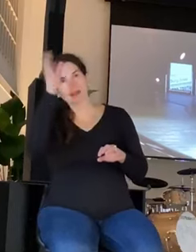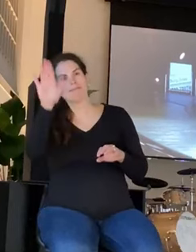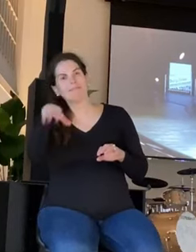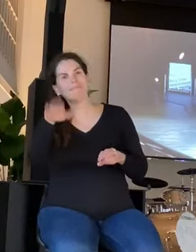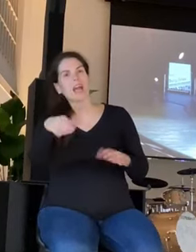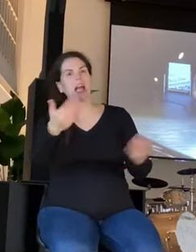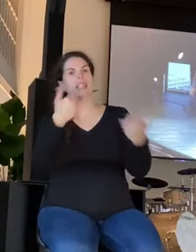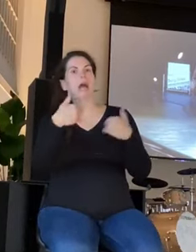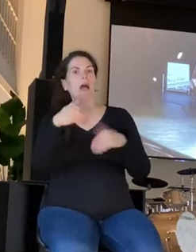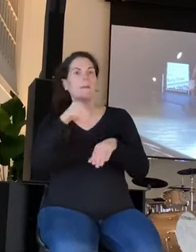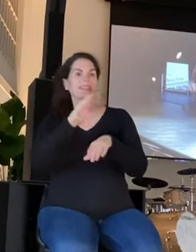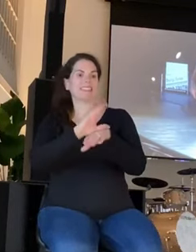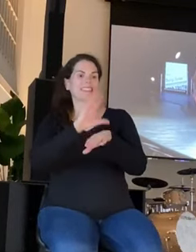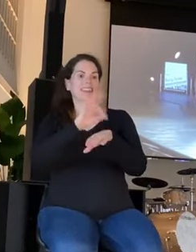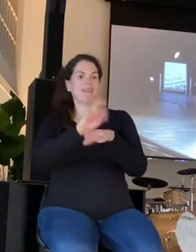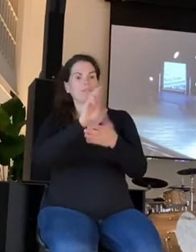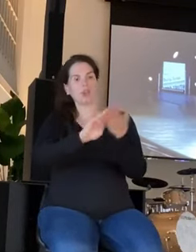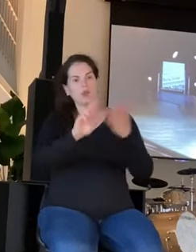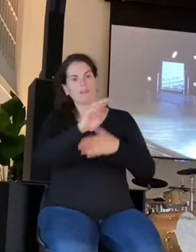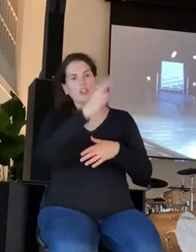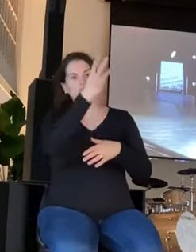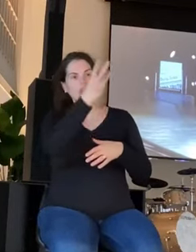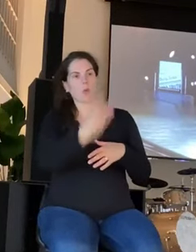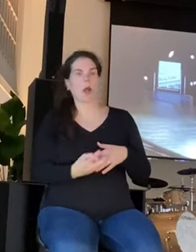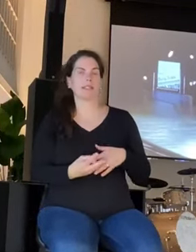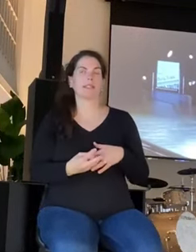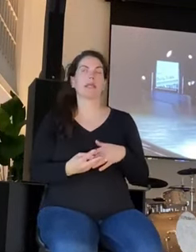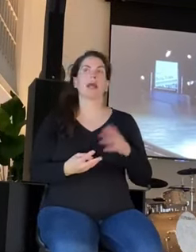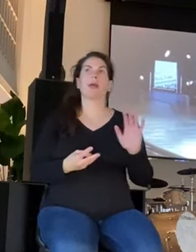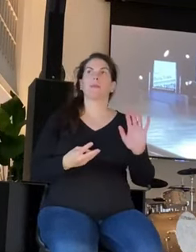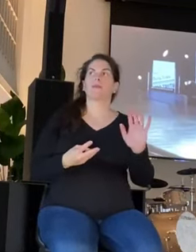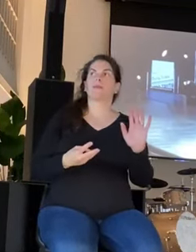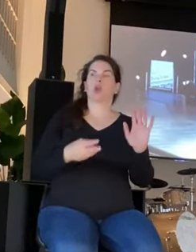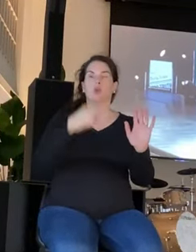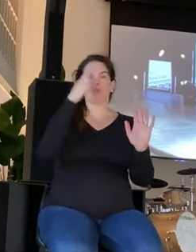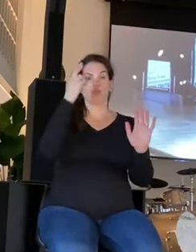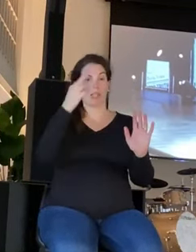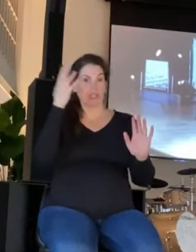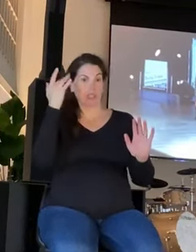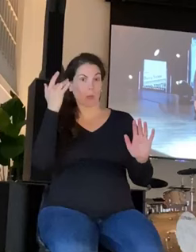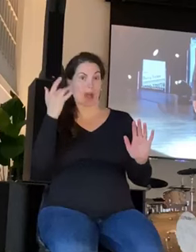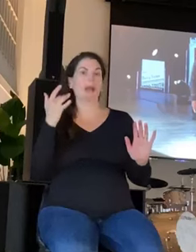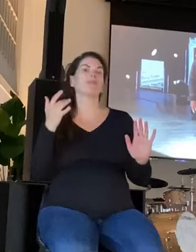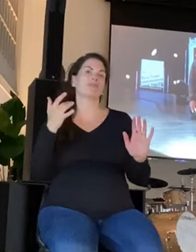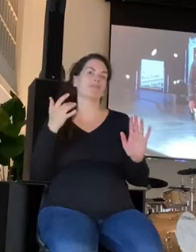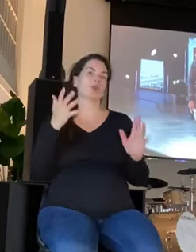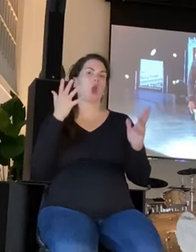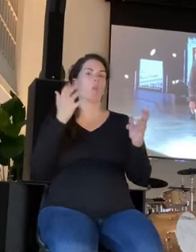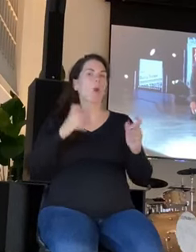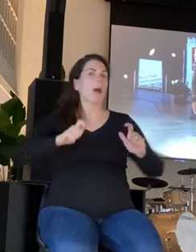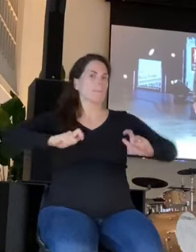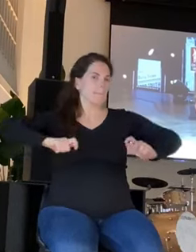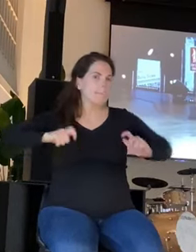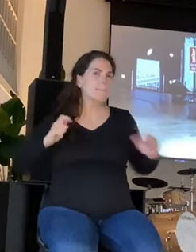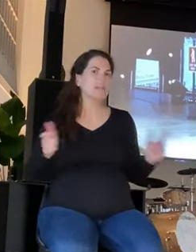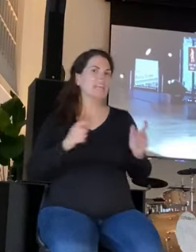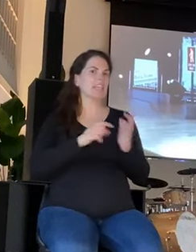on Wednesday nights. Students get back here on Wednesday nights. It is not because we're trying to build a big